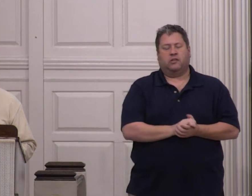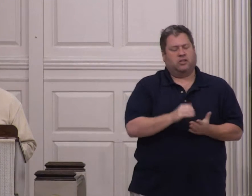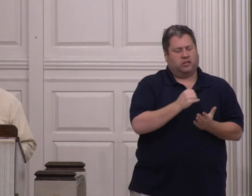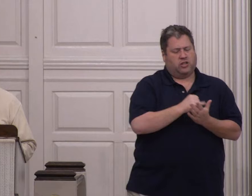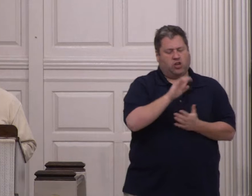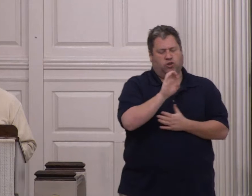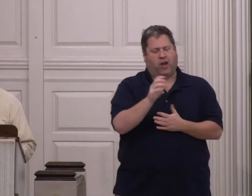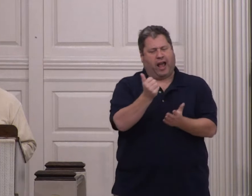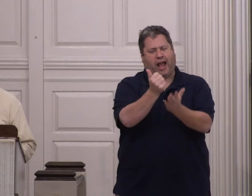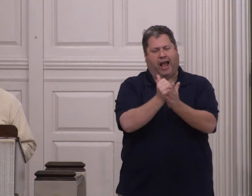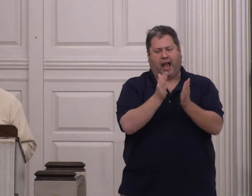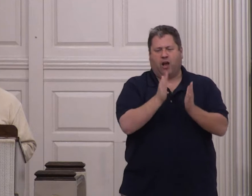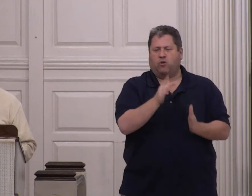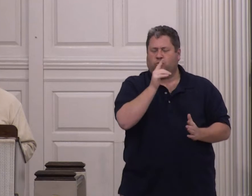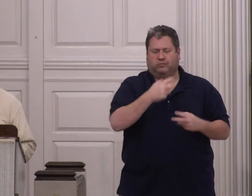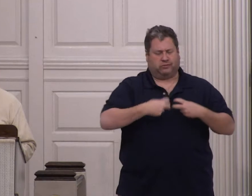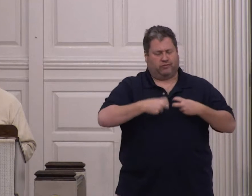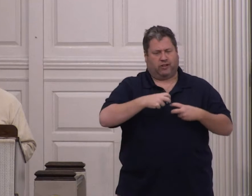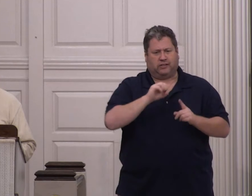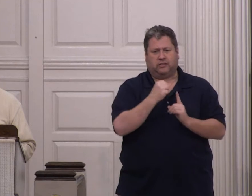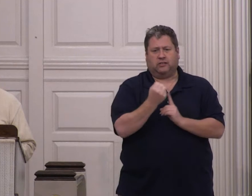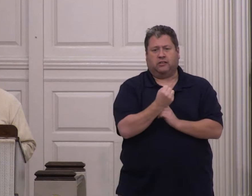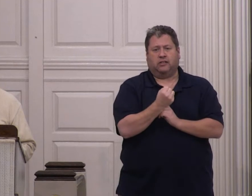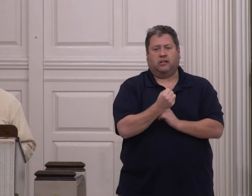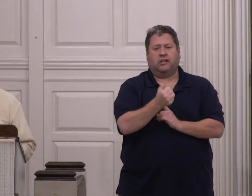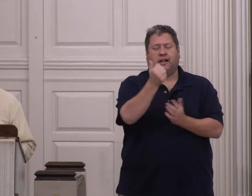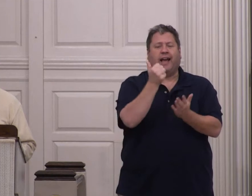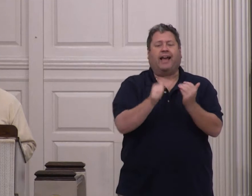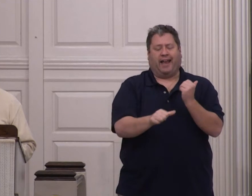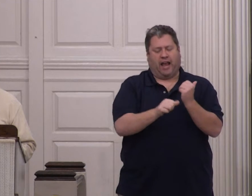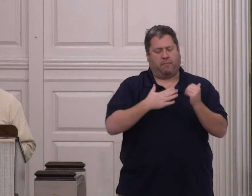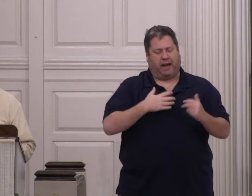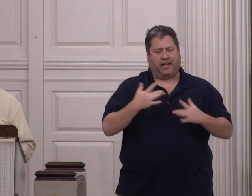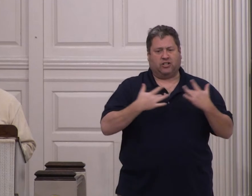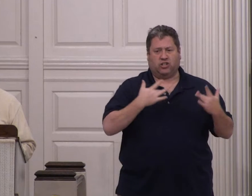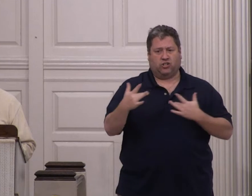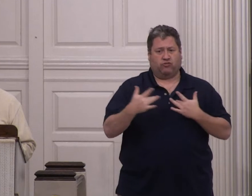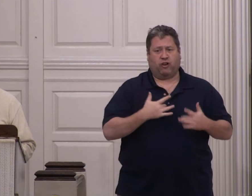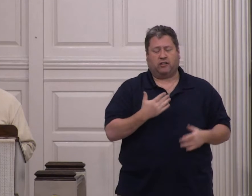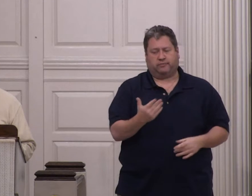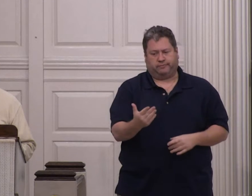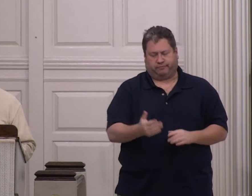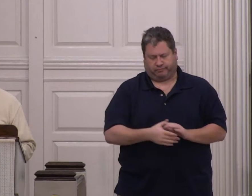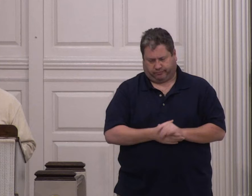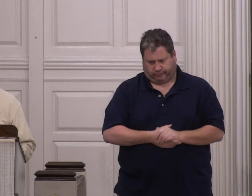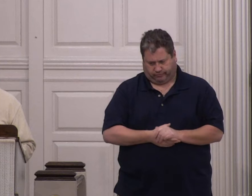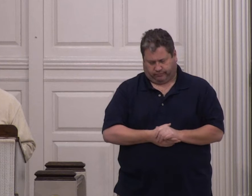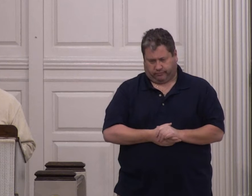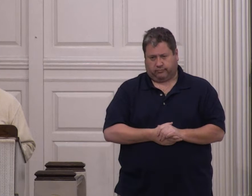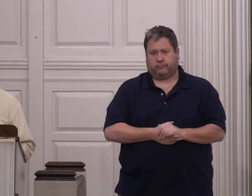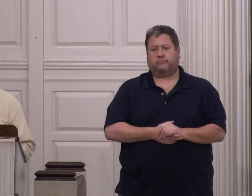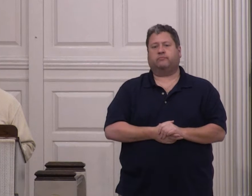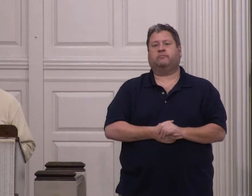St. Jude, help of those in difficulties, aid me in my distress.